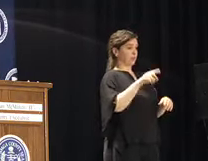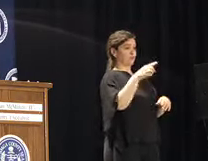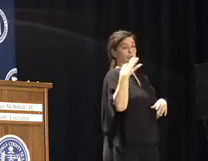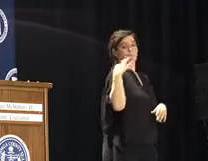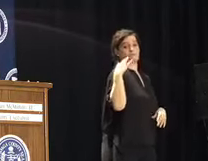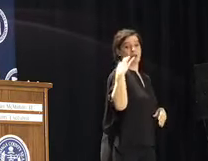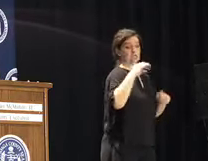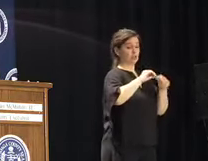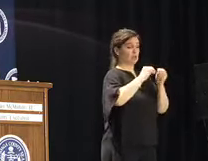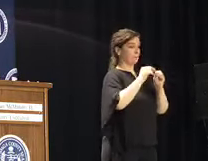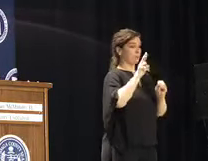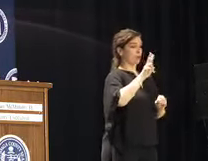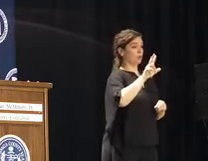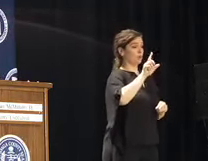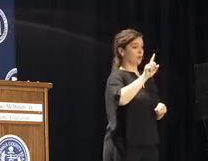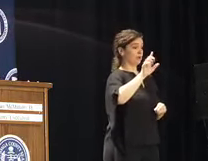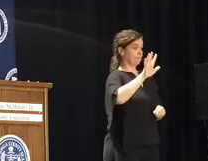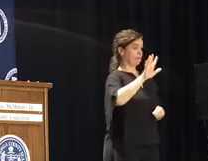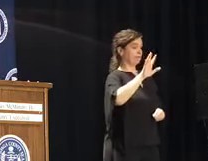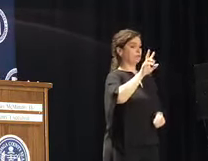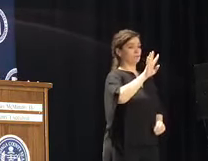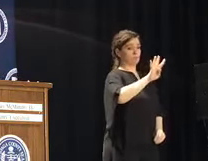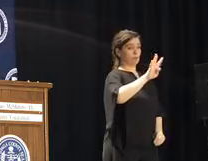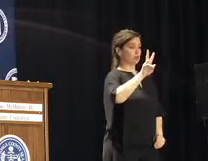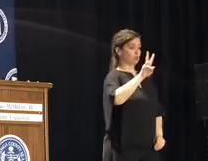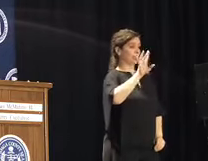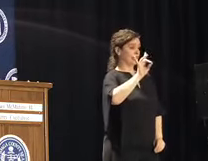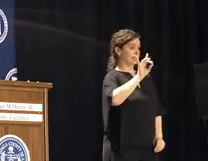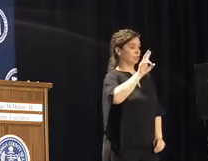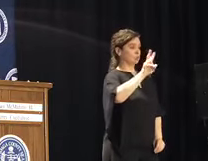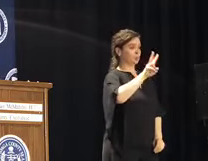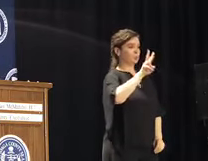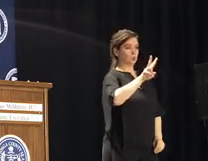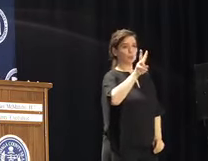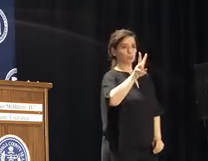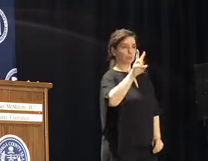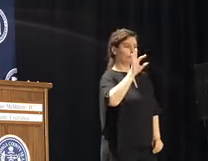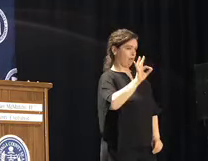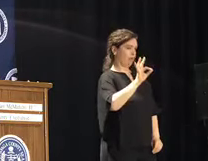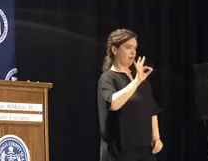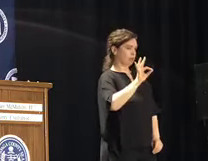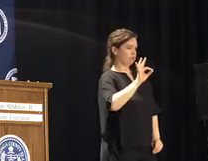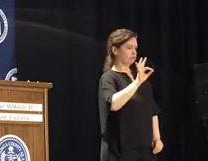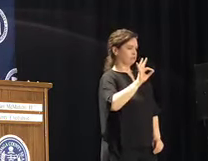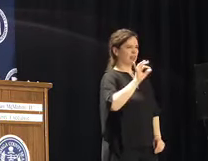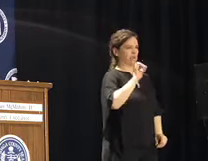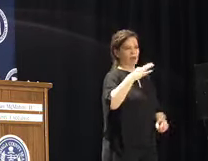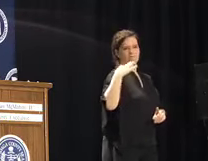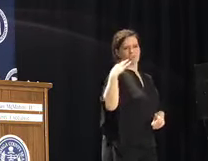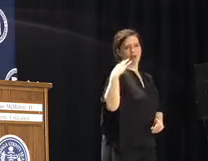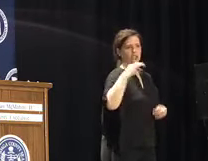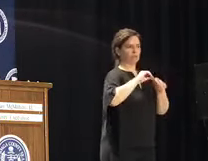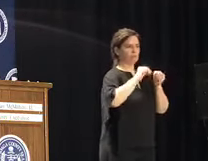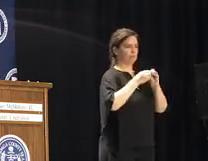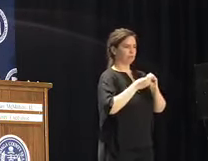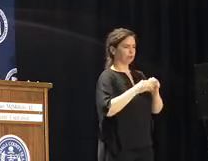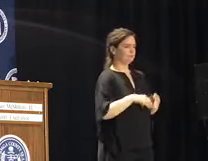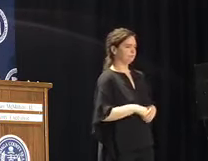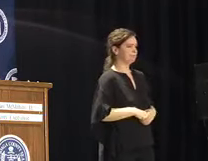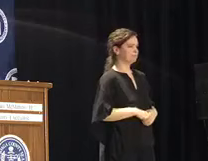315-428-2229. Our medical volunteers sign up. For all of our medical volunteers, Dr. Gupta's team has